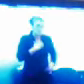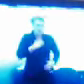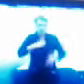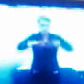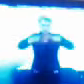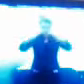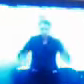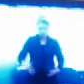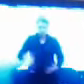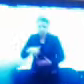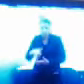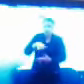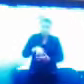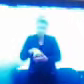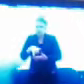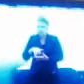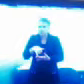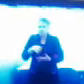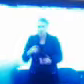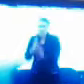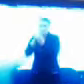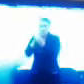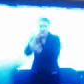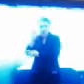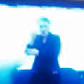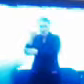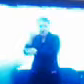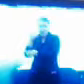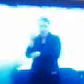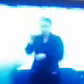So next the cat said, I'm still hungry.